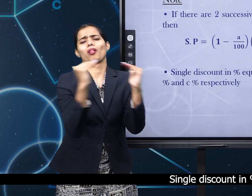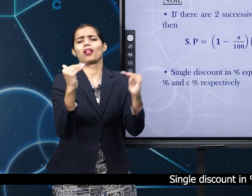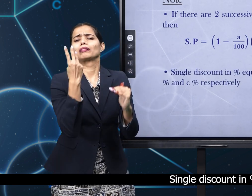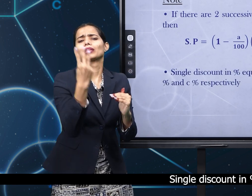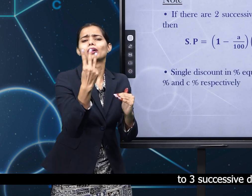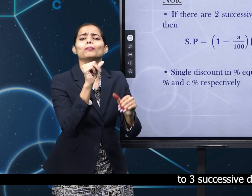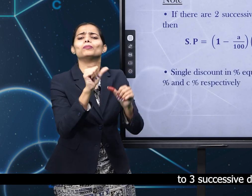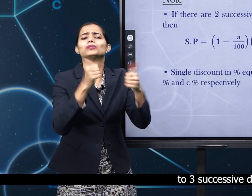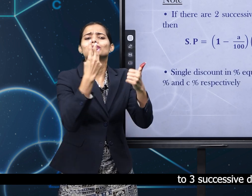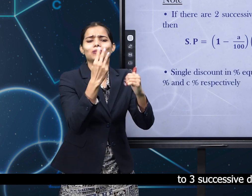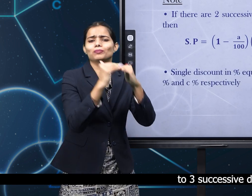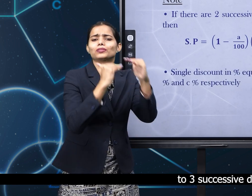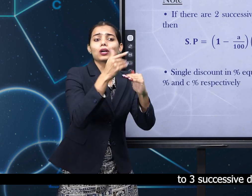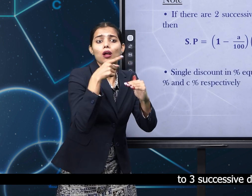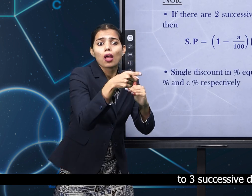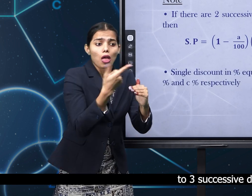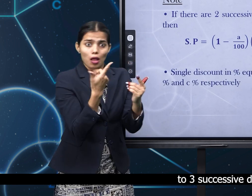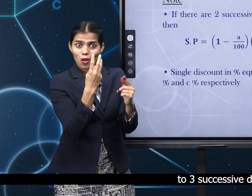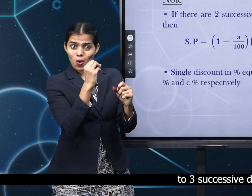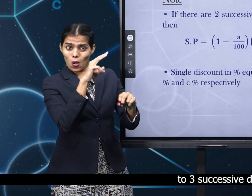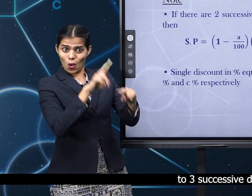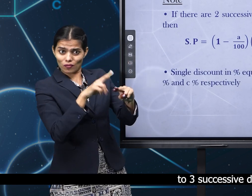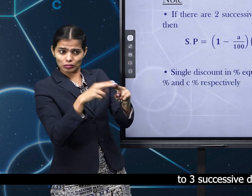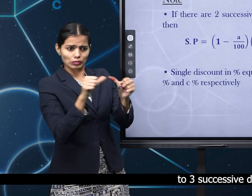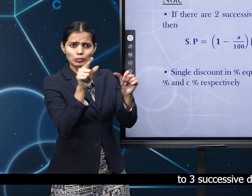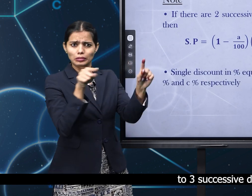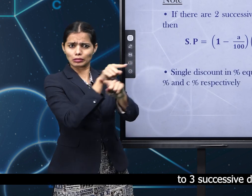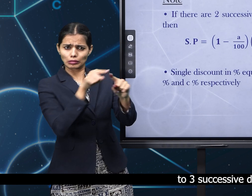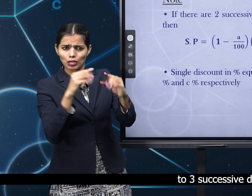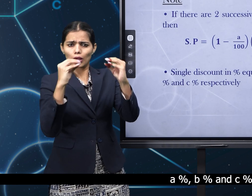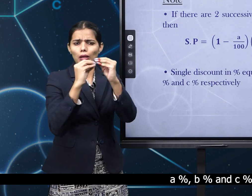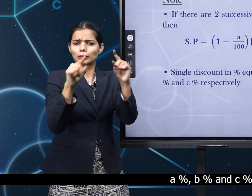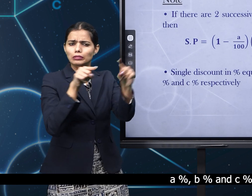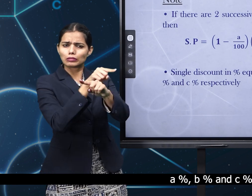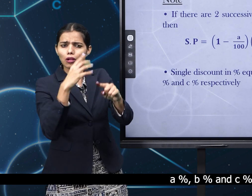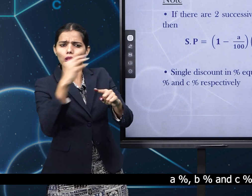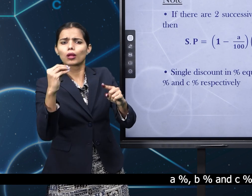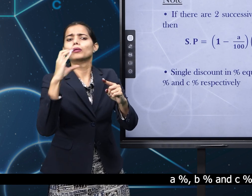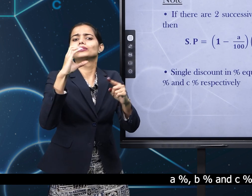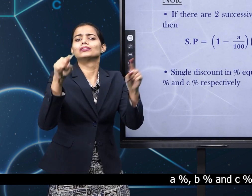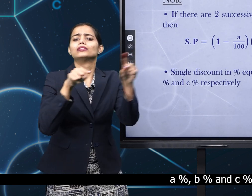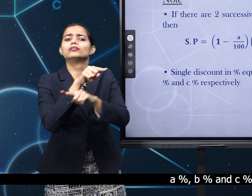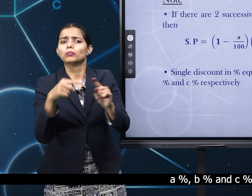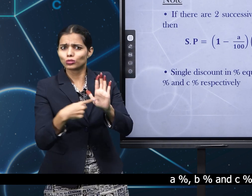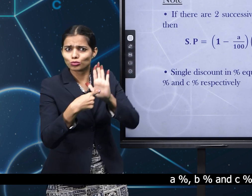equal to X and 95 and non RSaus along